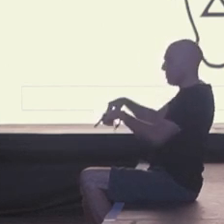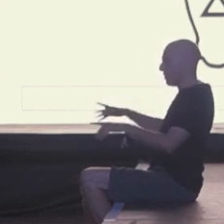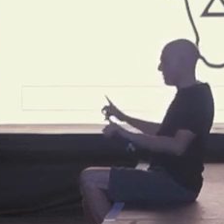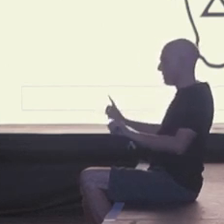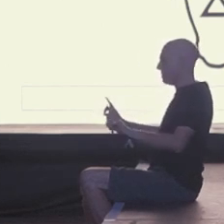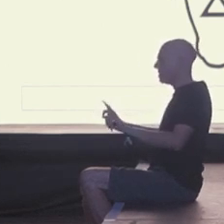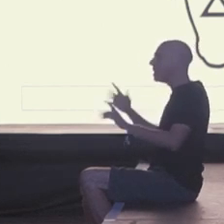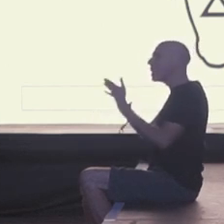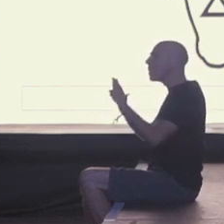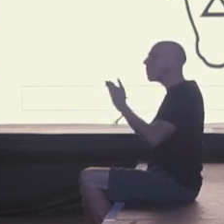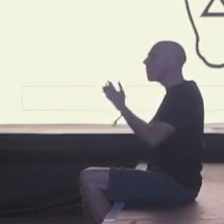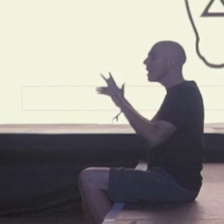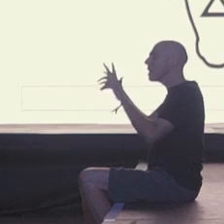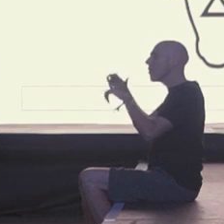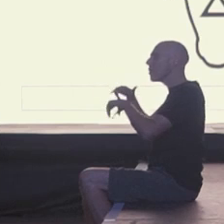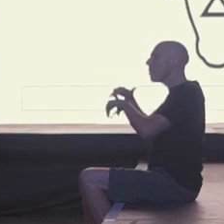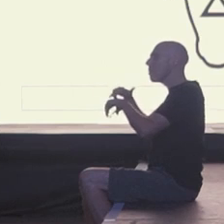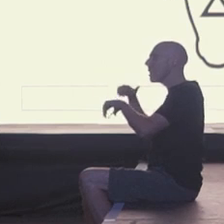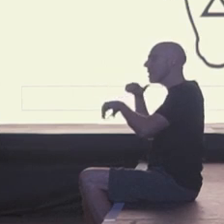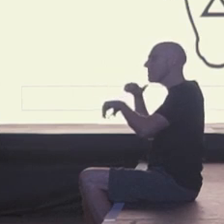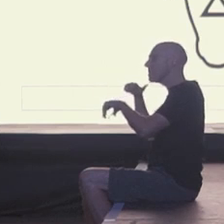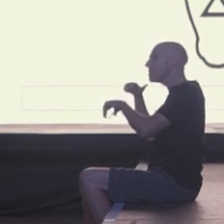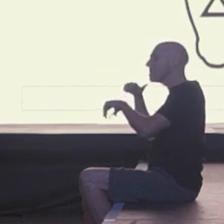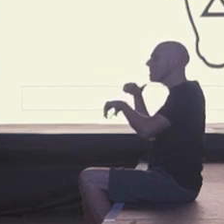About the police crimes and sentencing bill, you know?